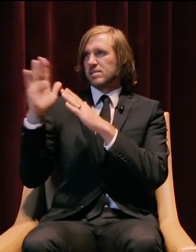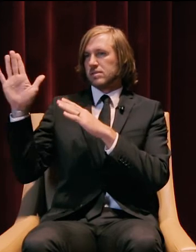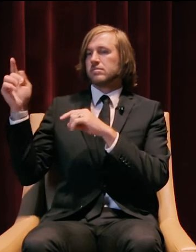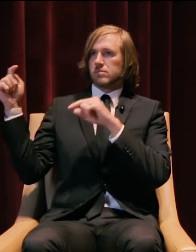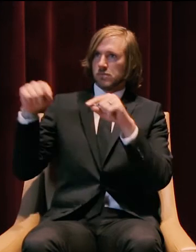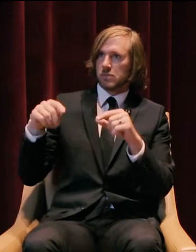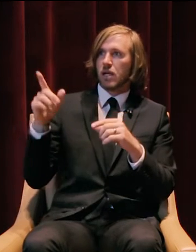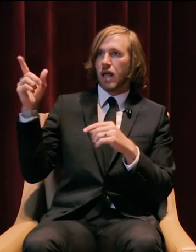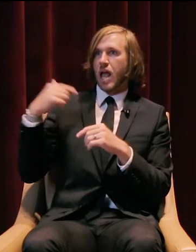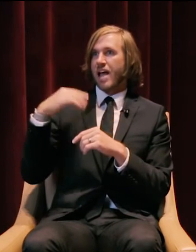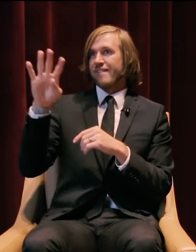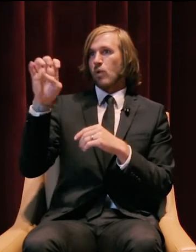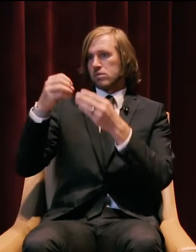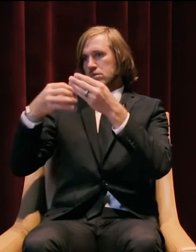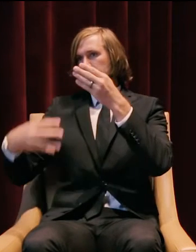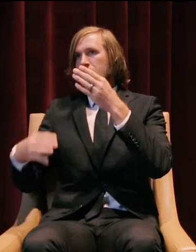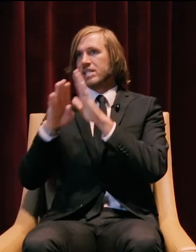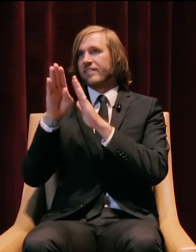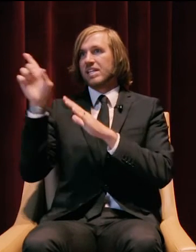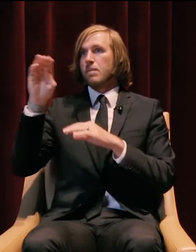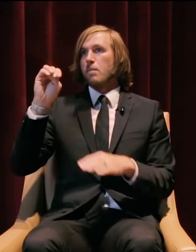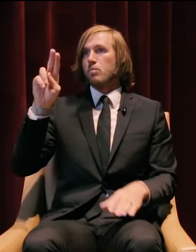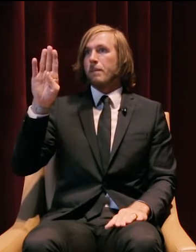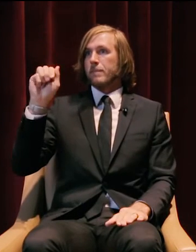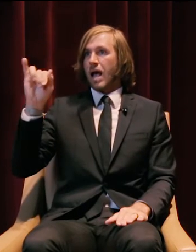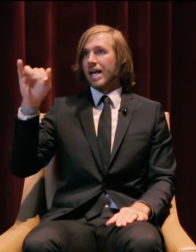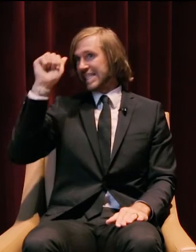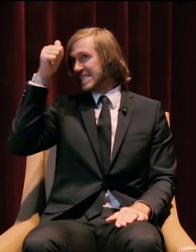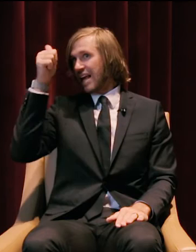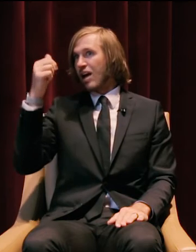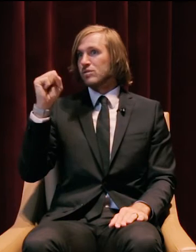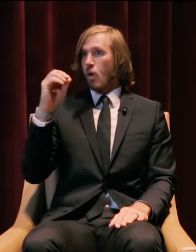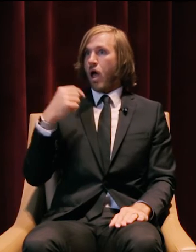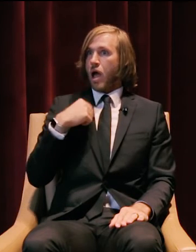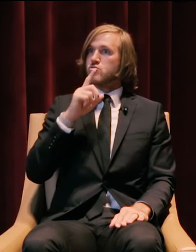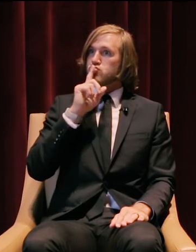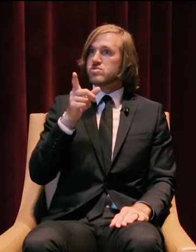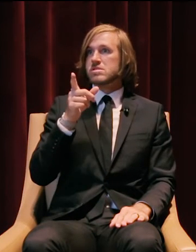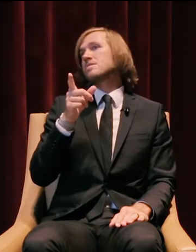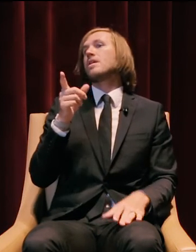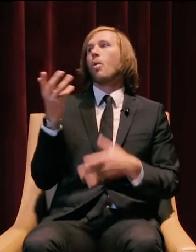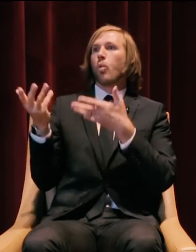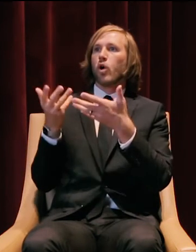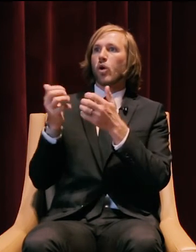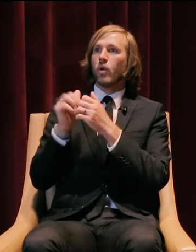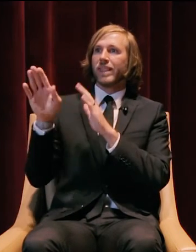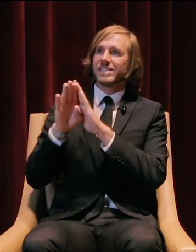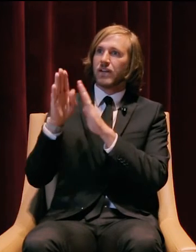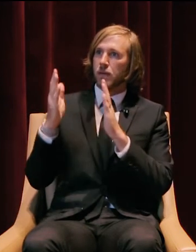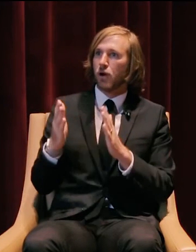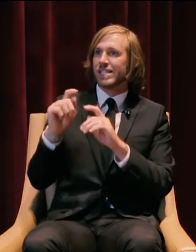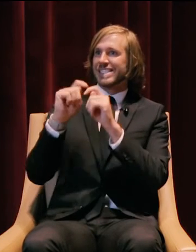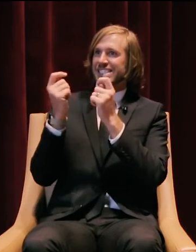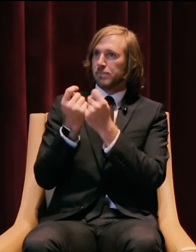Denver area, and then they have 400 developers in Mumbai, India. So I essentially worked with the developers,